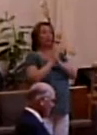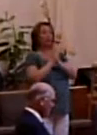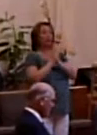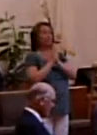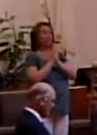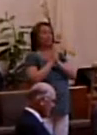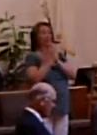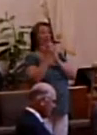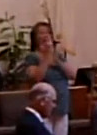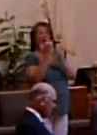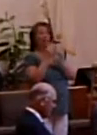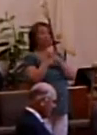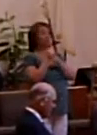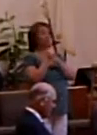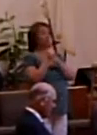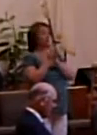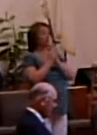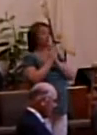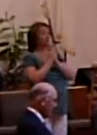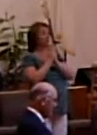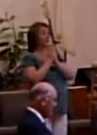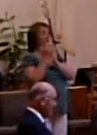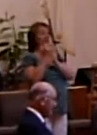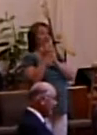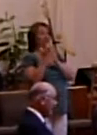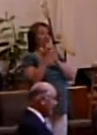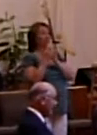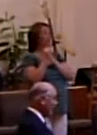feel led to pray this morning? I mean, it's been kind of like a...